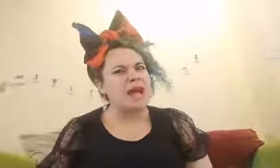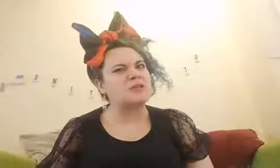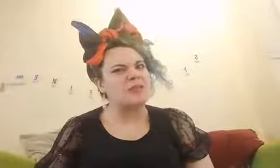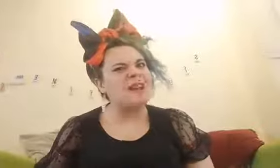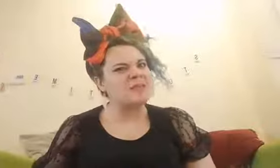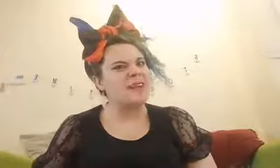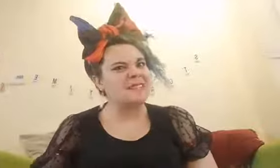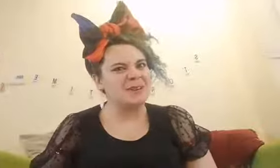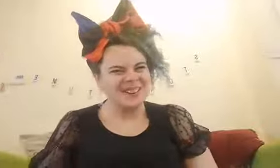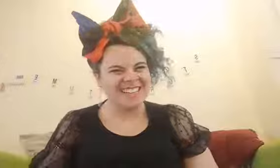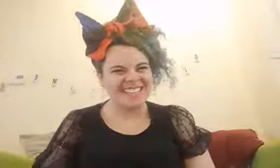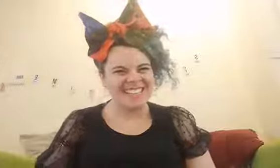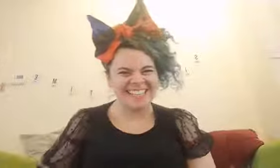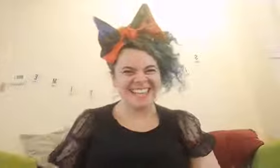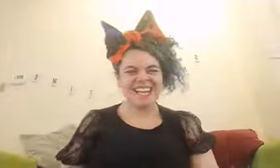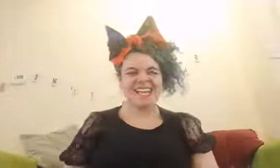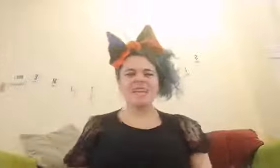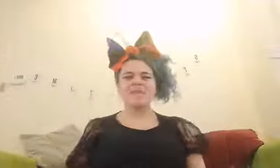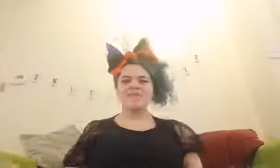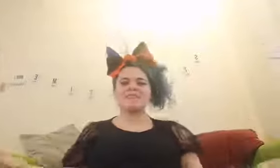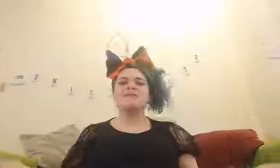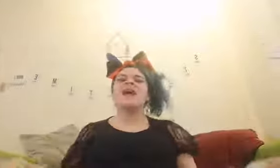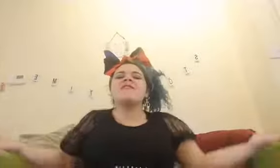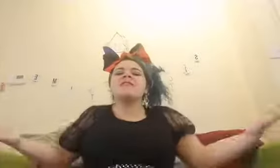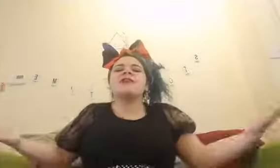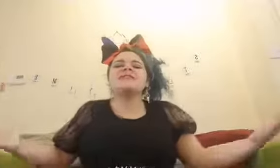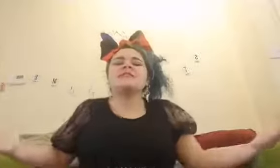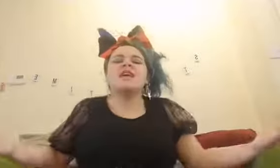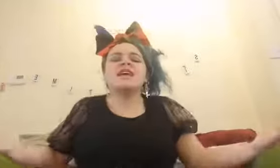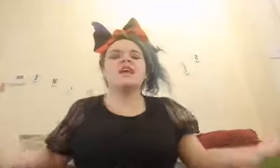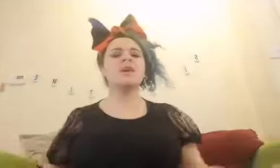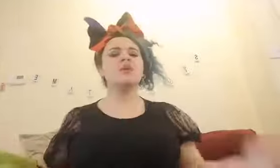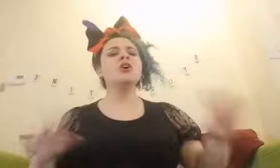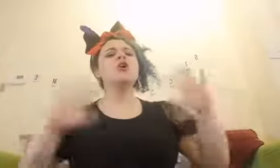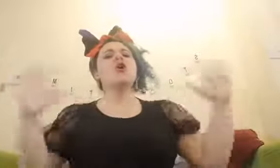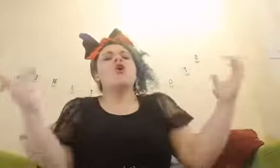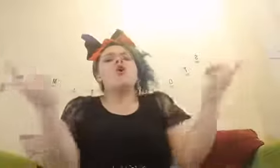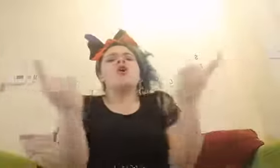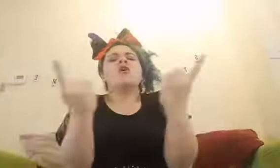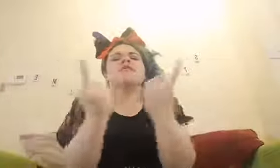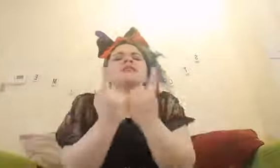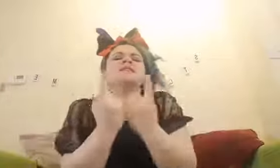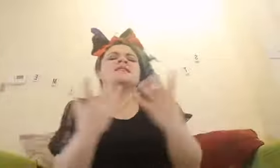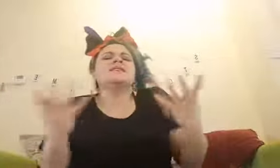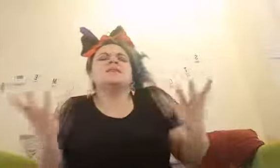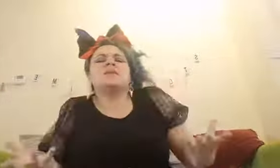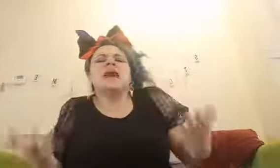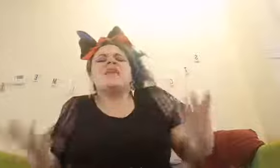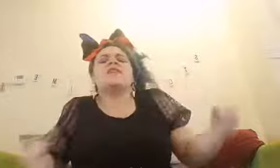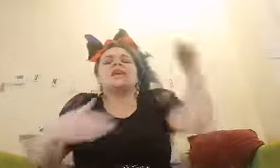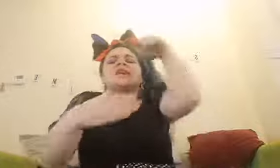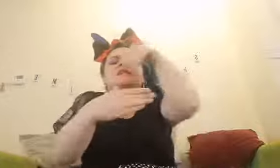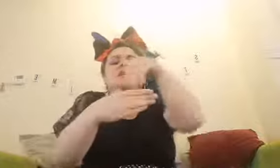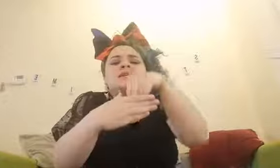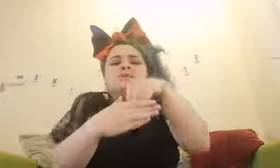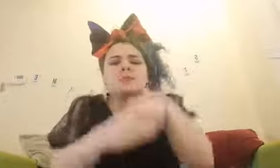actual heavy metal? He put some heavy metal. He put all of these things that were heavy into his